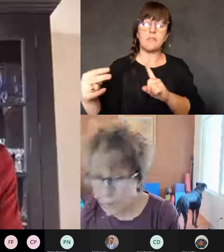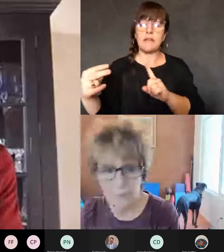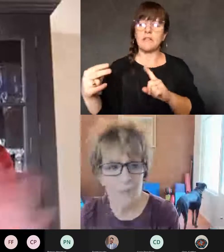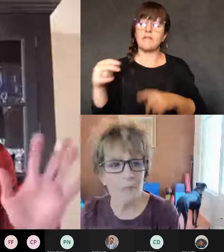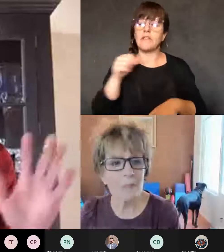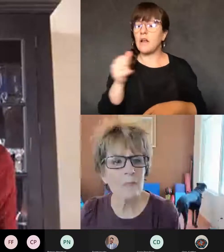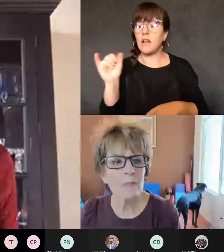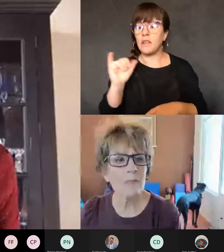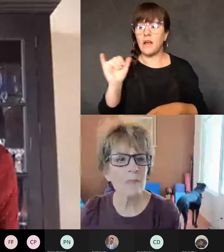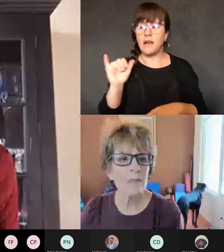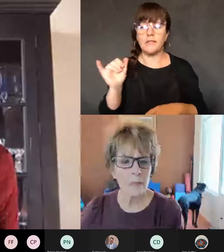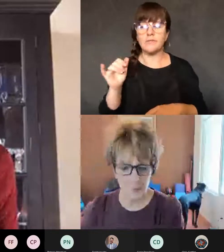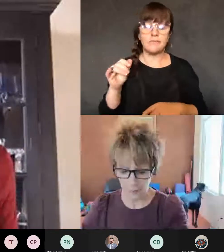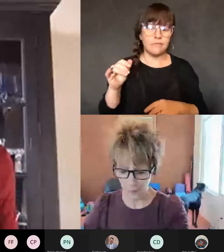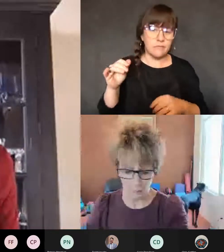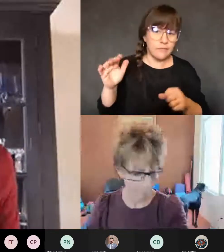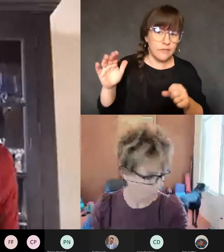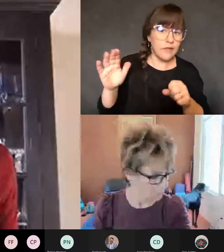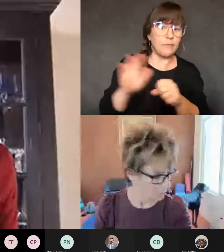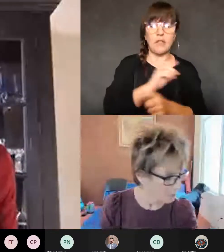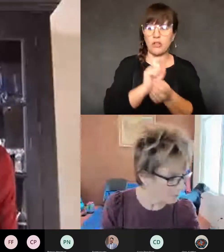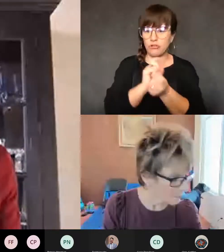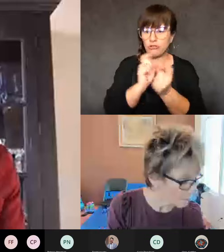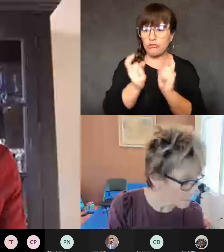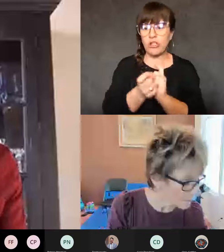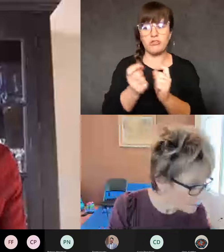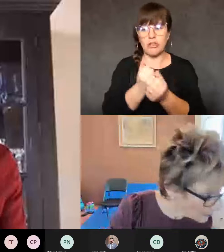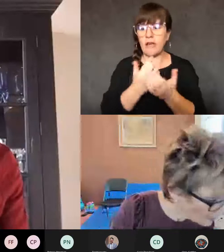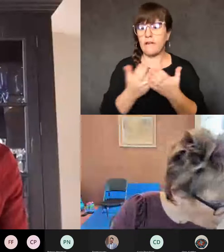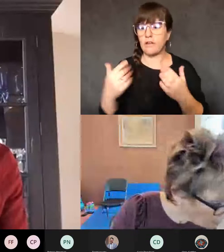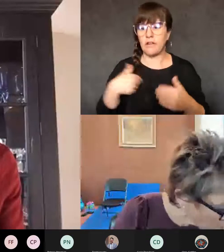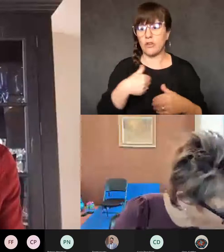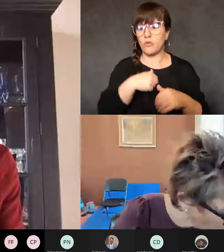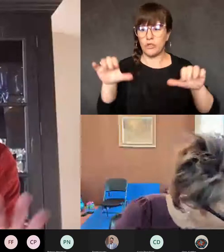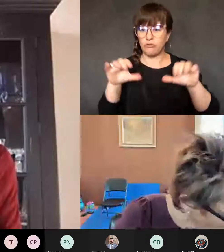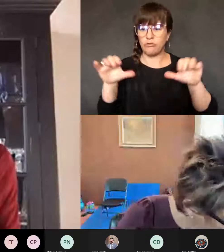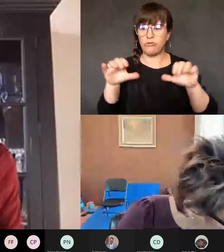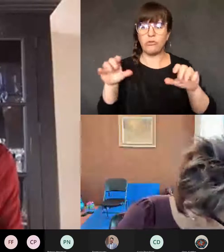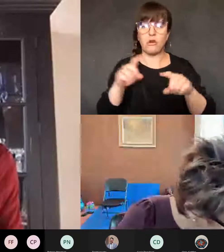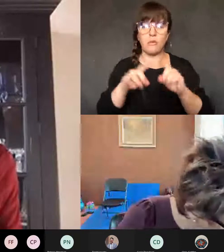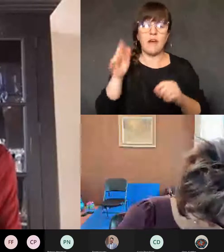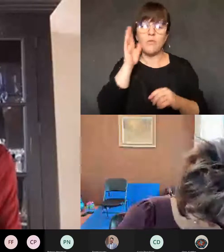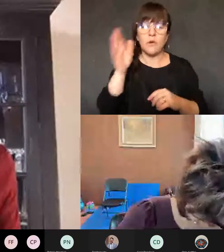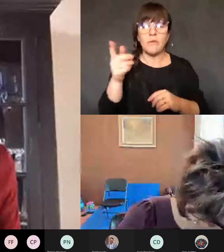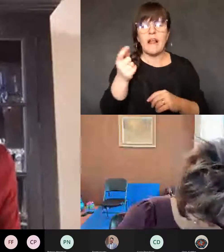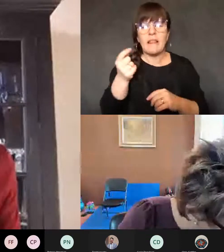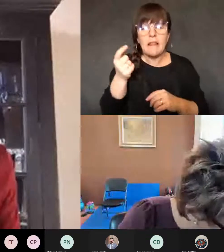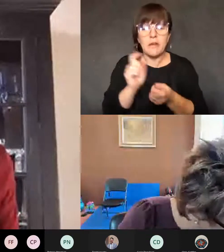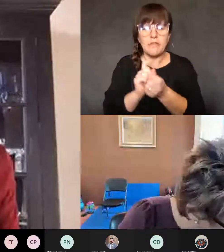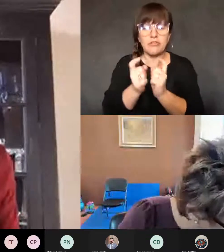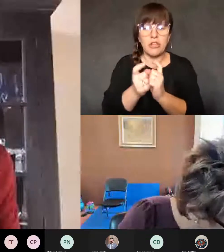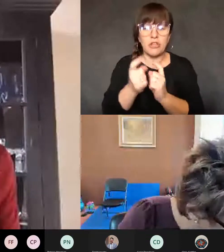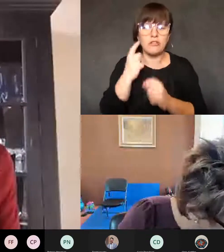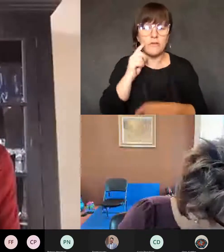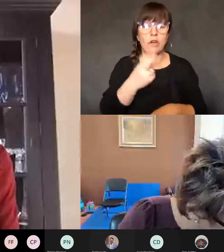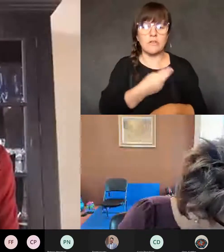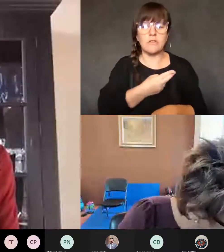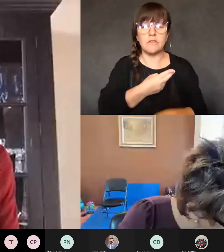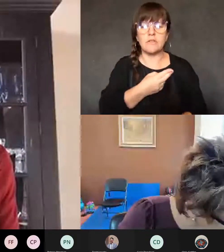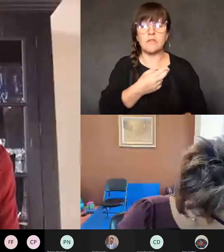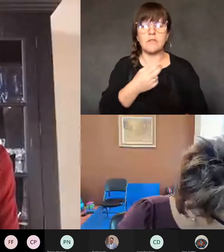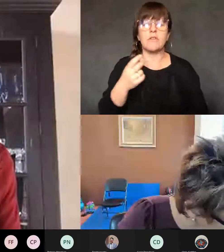completely revolutionizing everything that we do. But that will be kind of a different change for us. But that's something that we're working on this